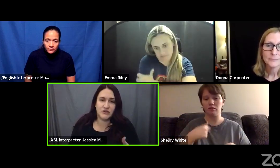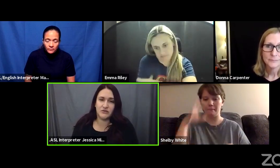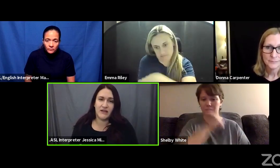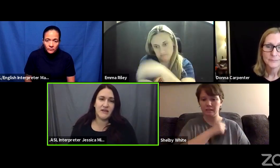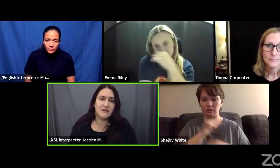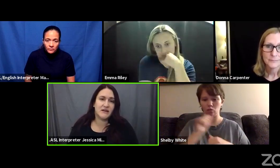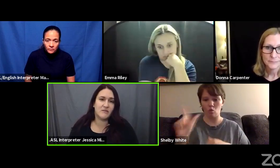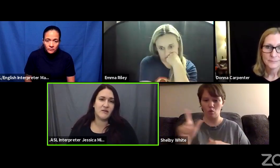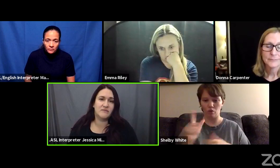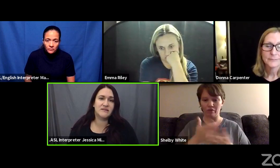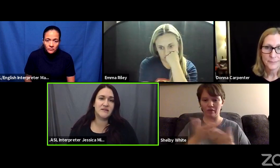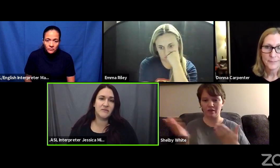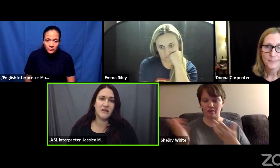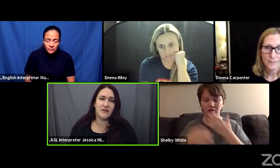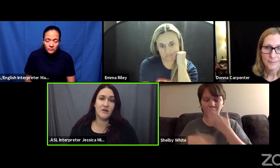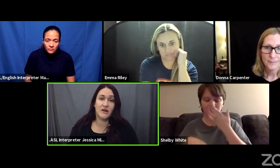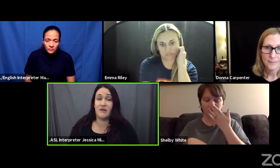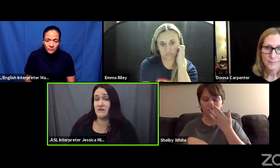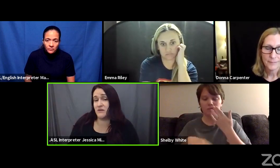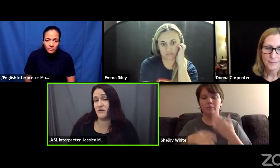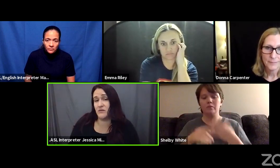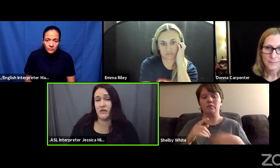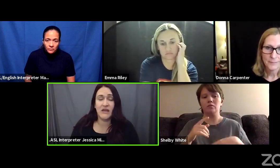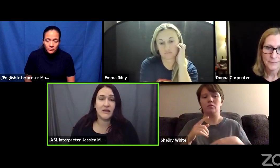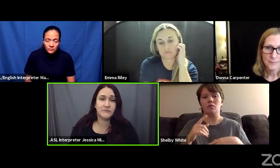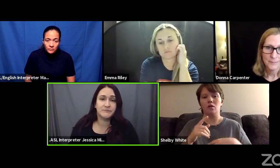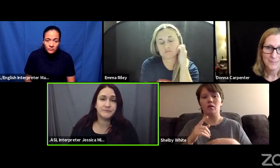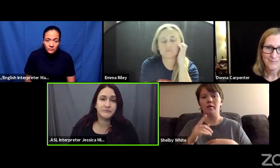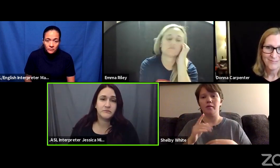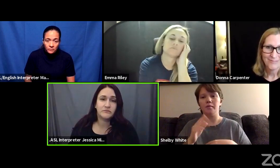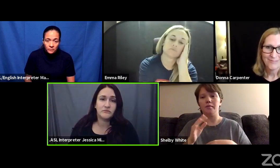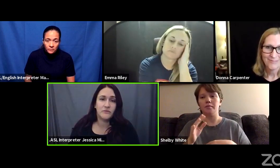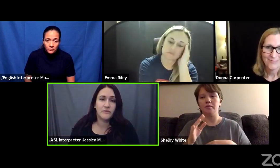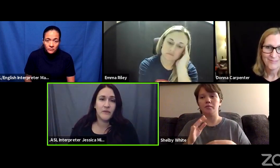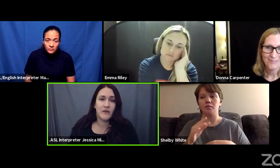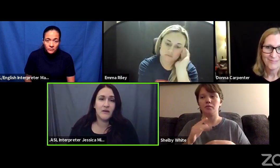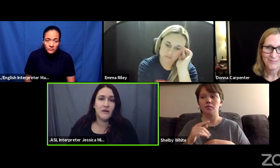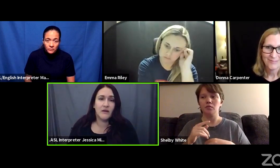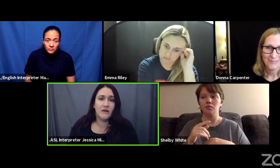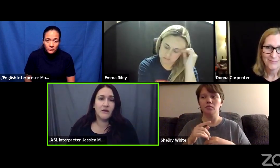Otherwise I look too late and I might miss something, or I might miss the whole thing.